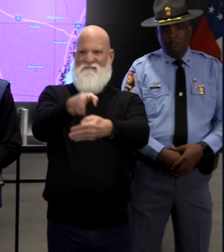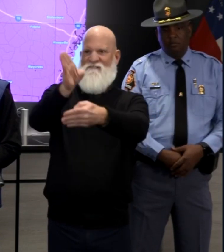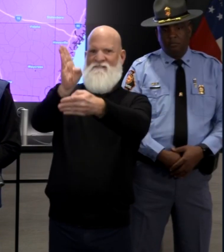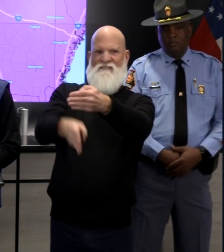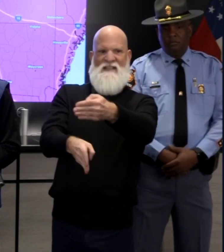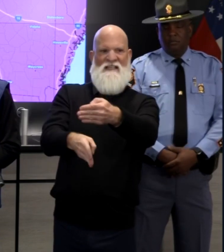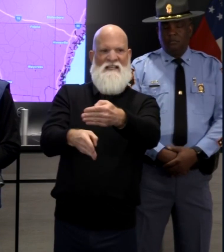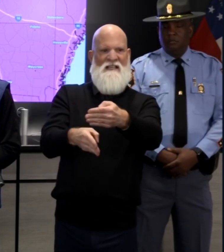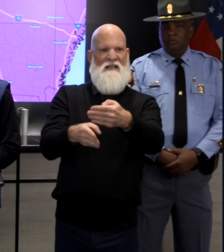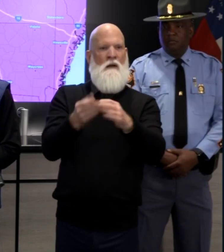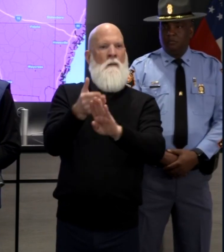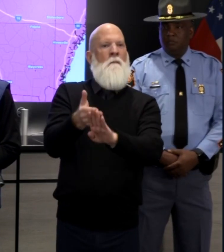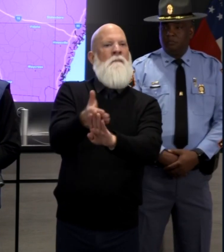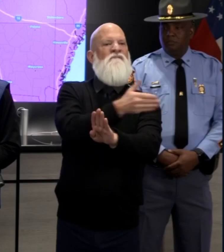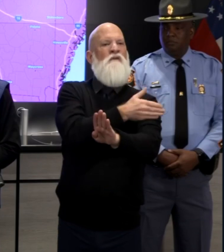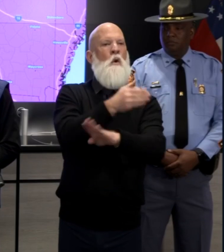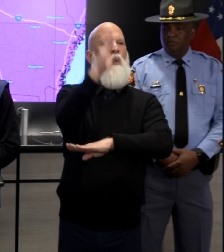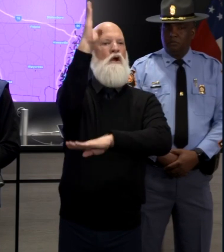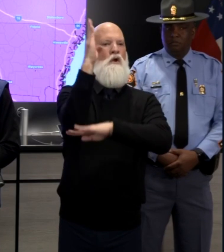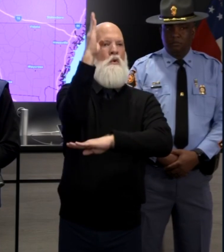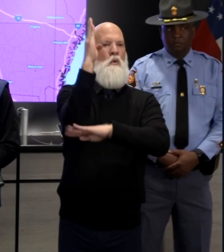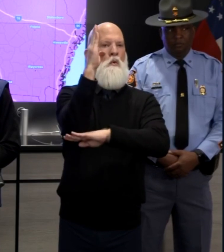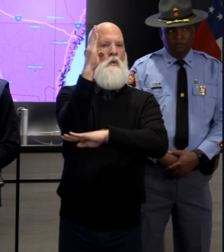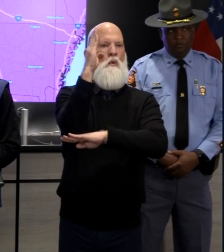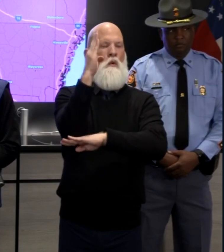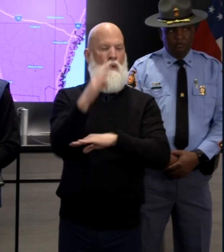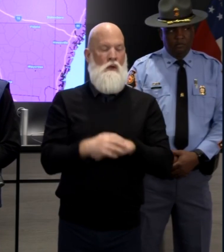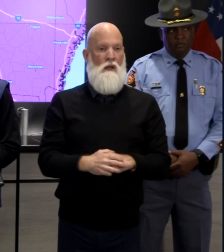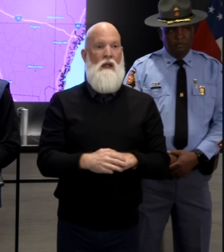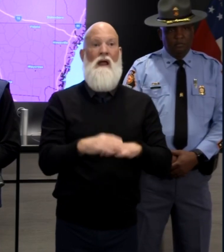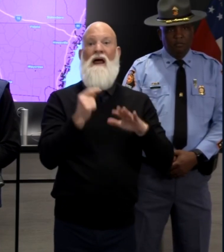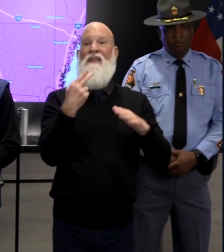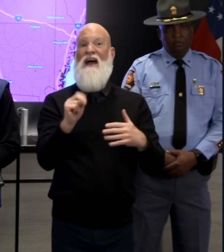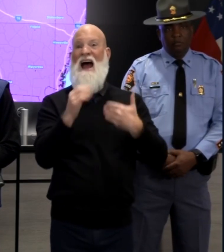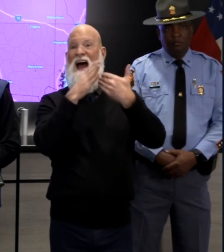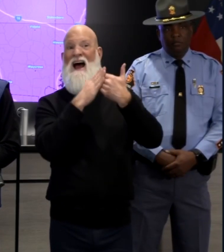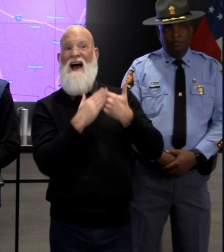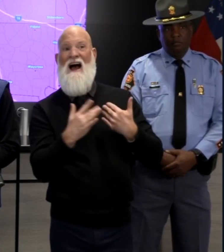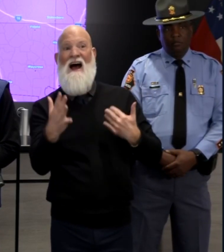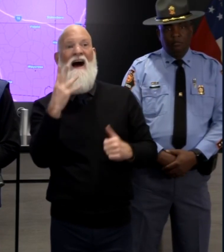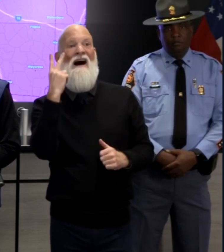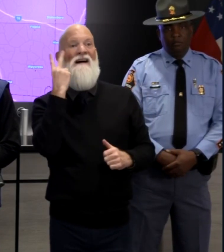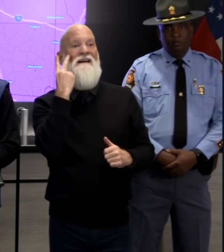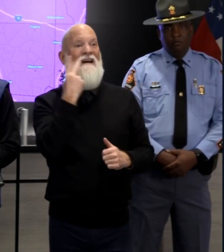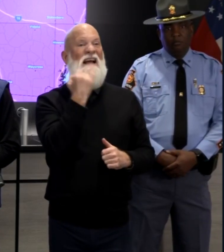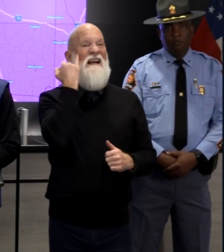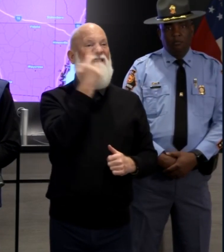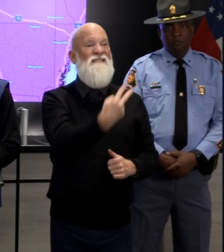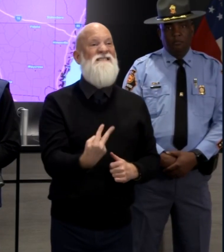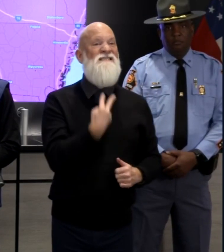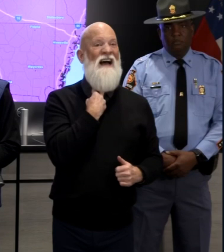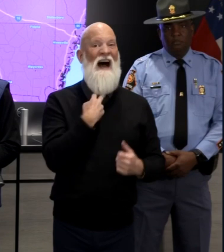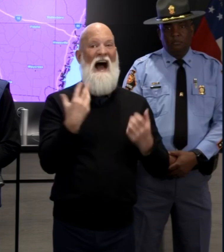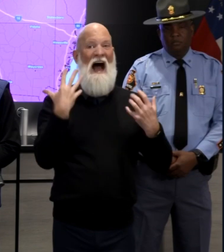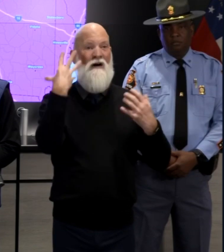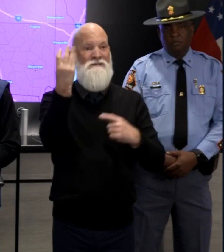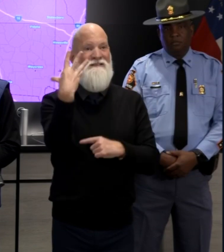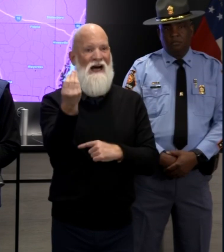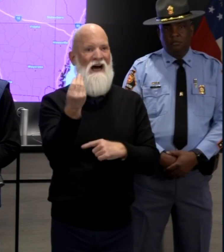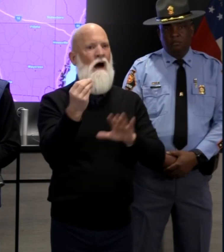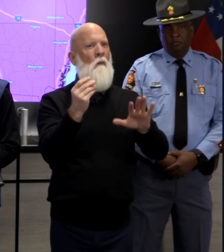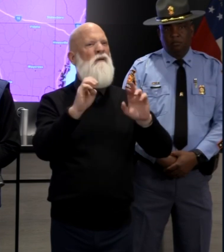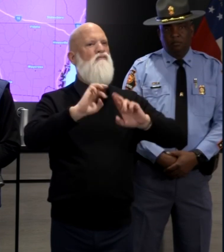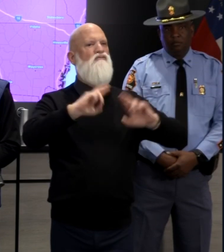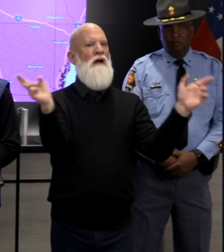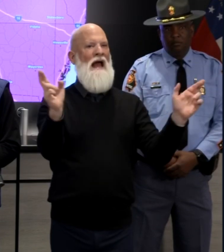plenty of space between you, so if you get caught out there and things deteriorate quickly, you can respond and react. And